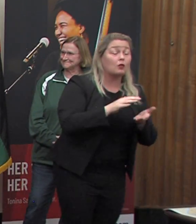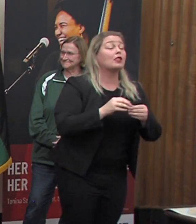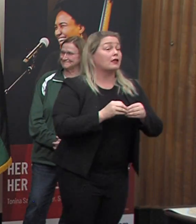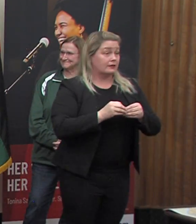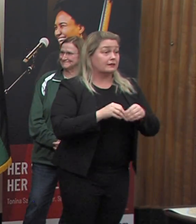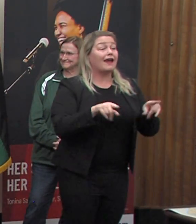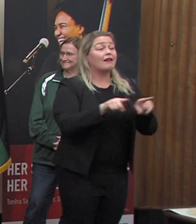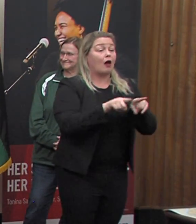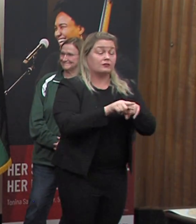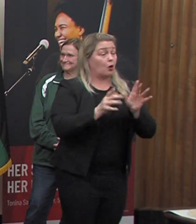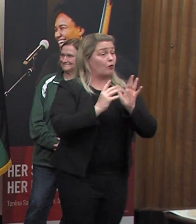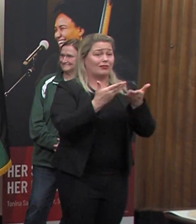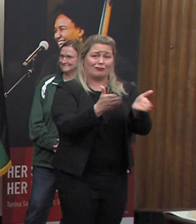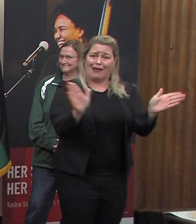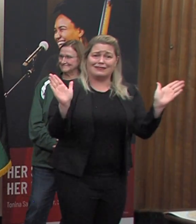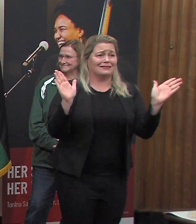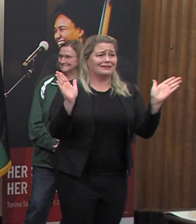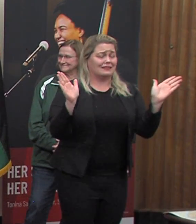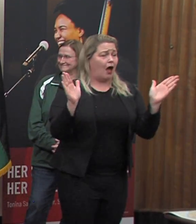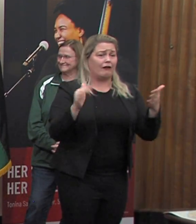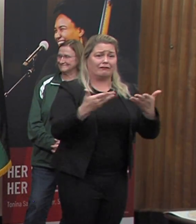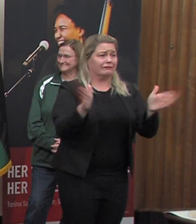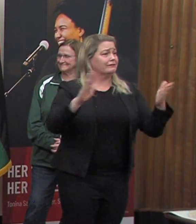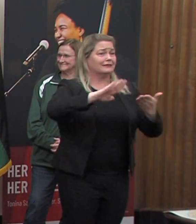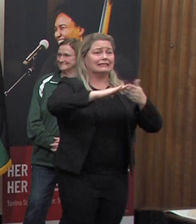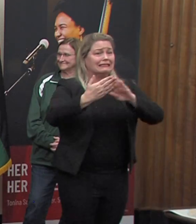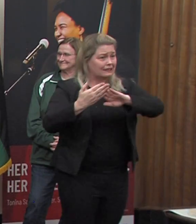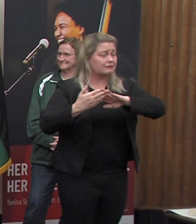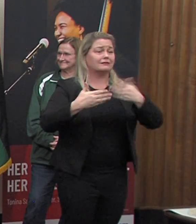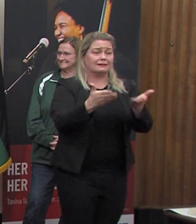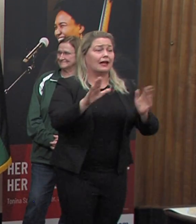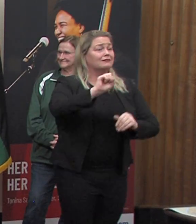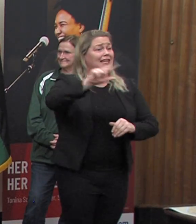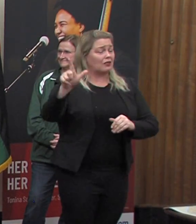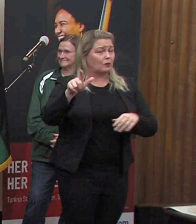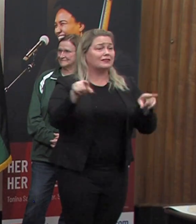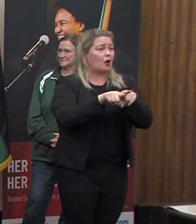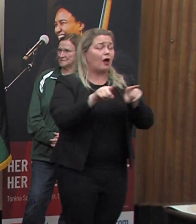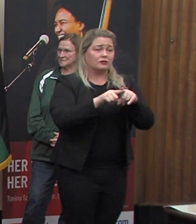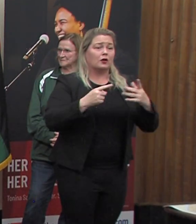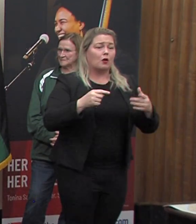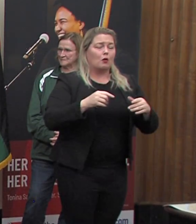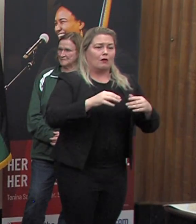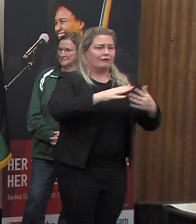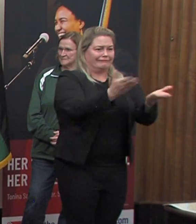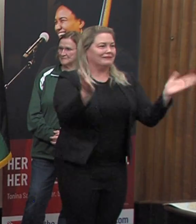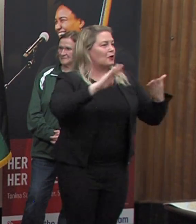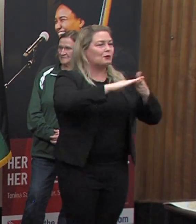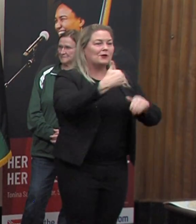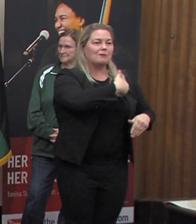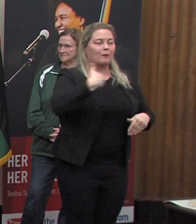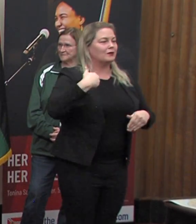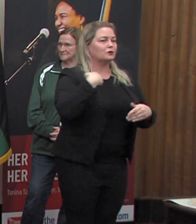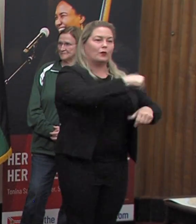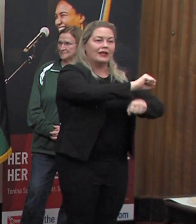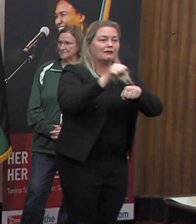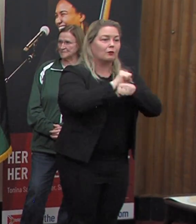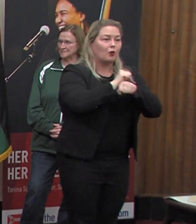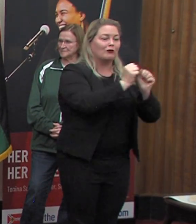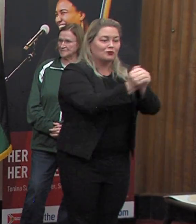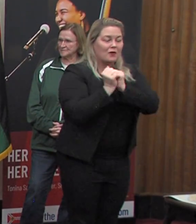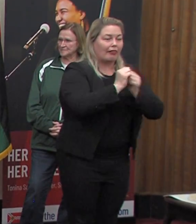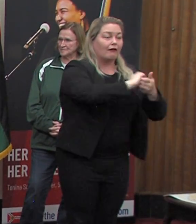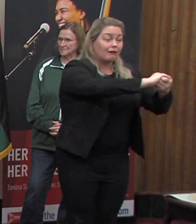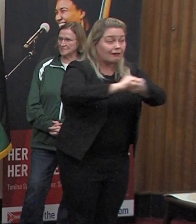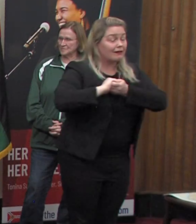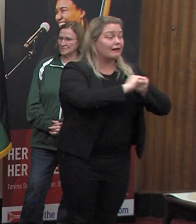the rest of the, really, the St. Louis City and County as communities and coming together. It's important for us